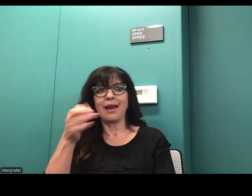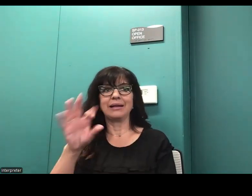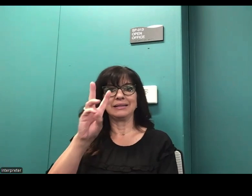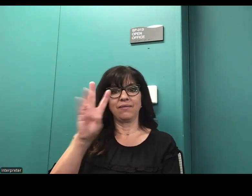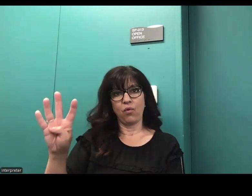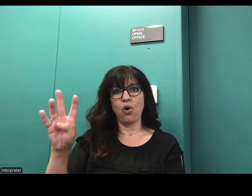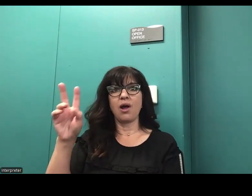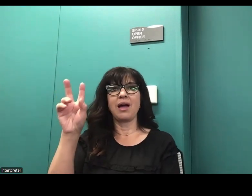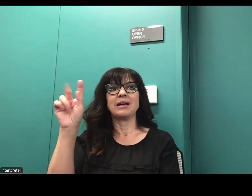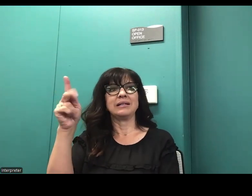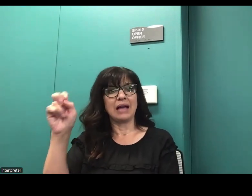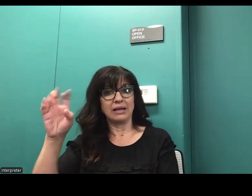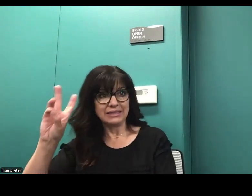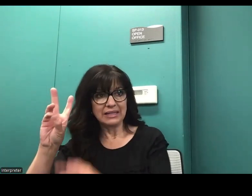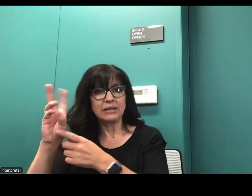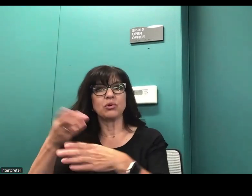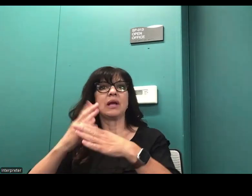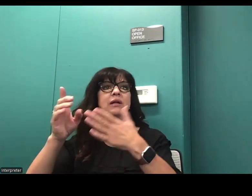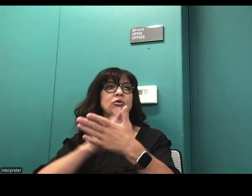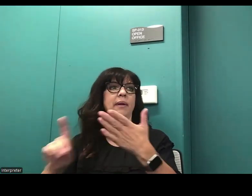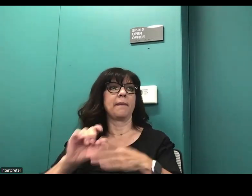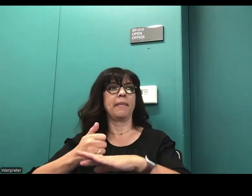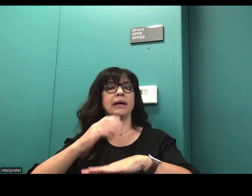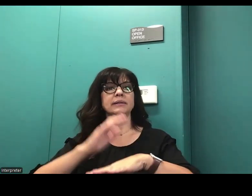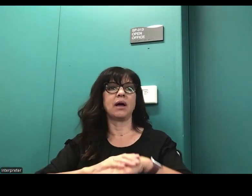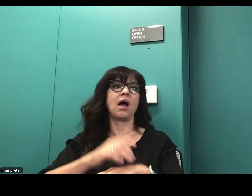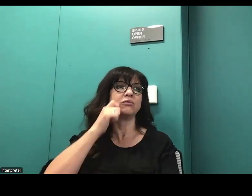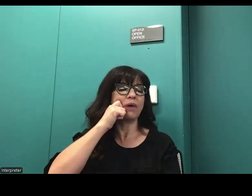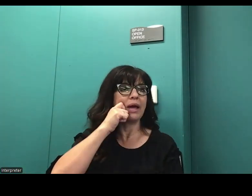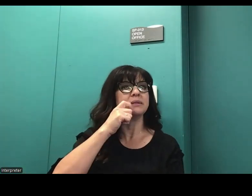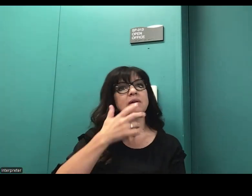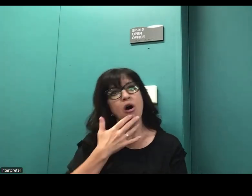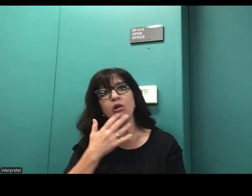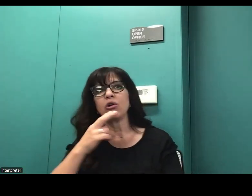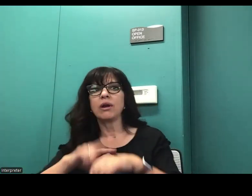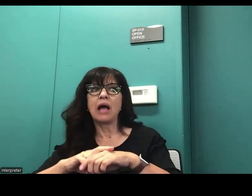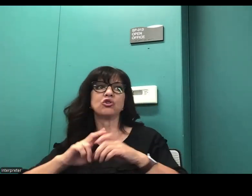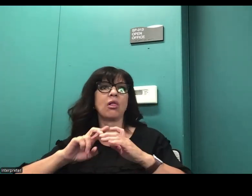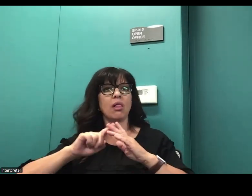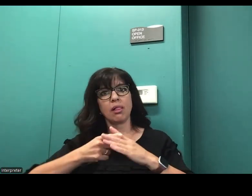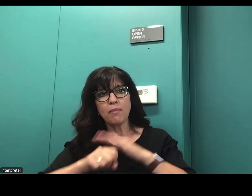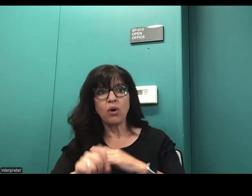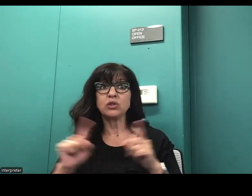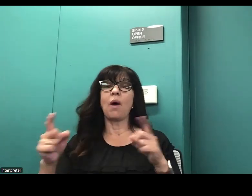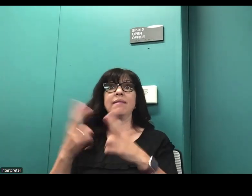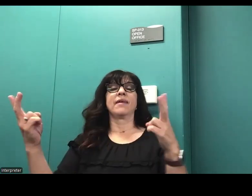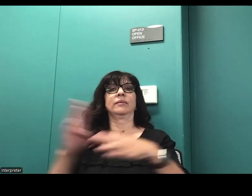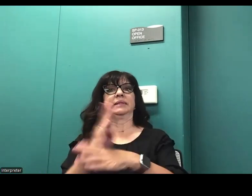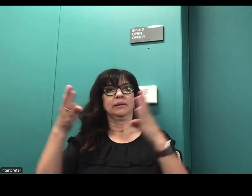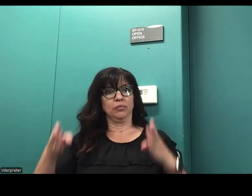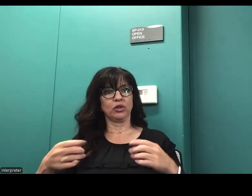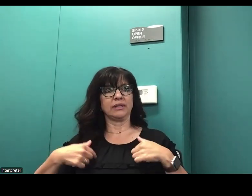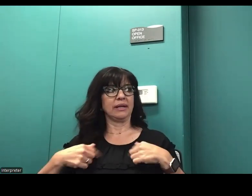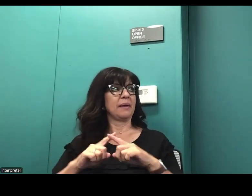is protection from discrimination based on race, color, and national origin. So I'm very busy. But